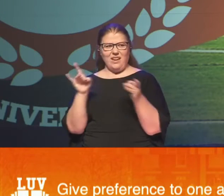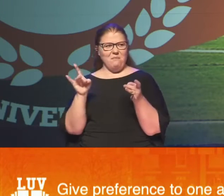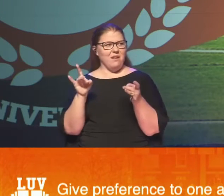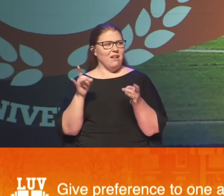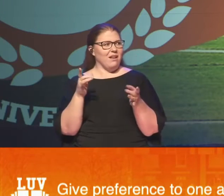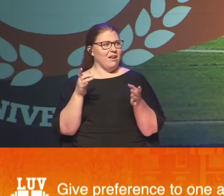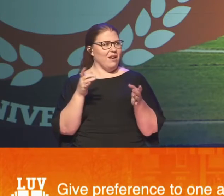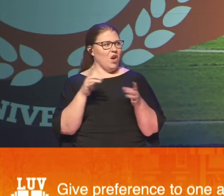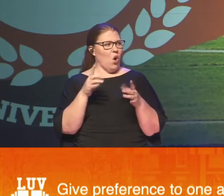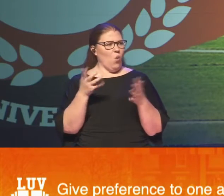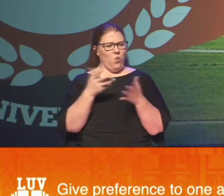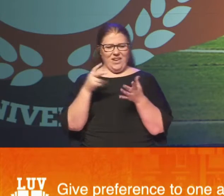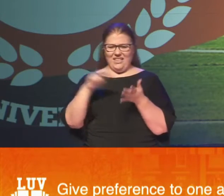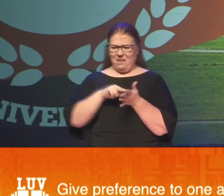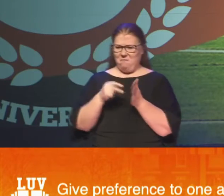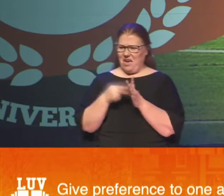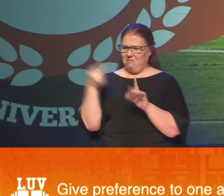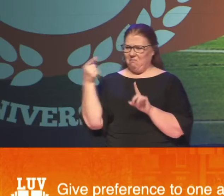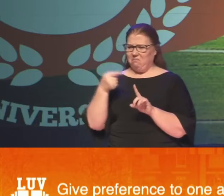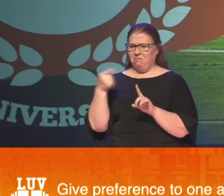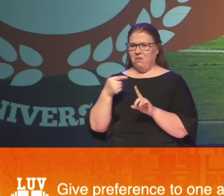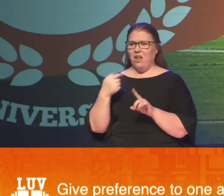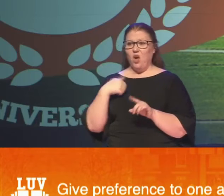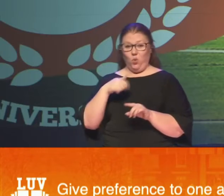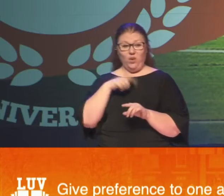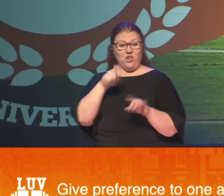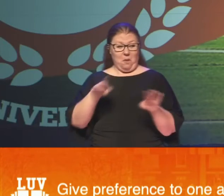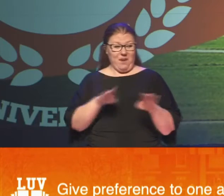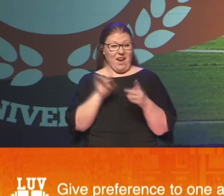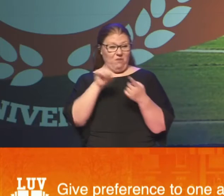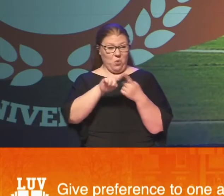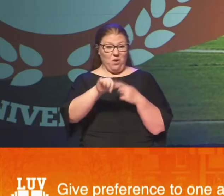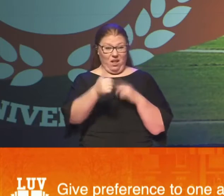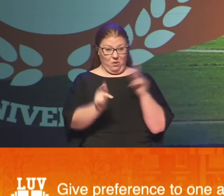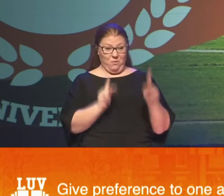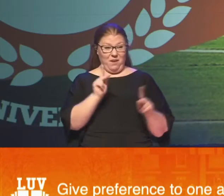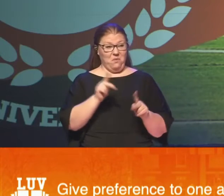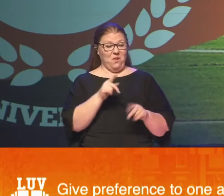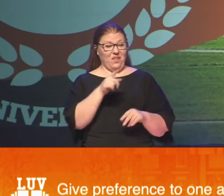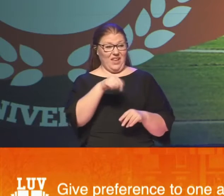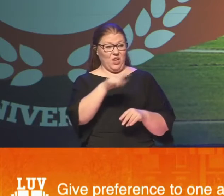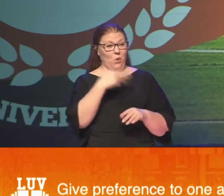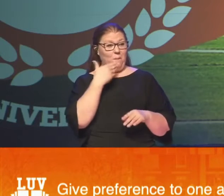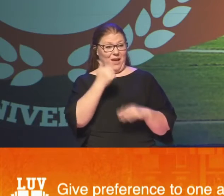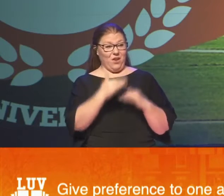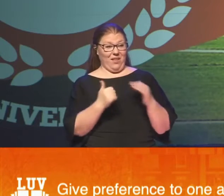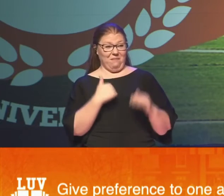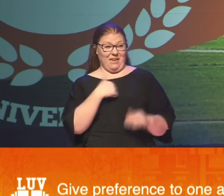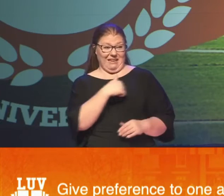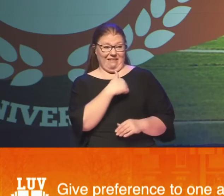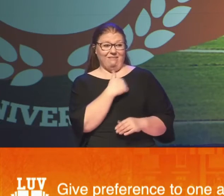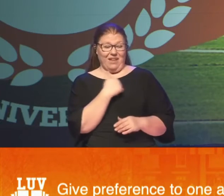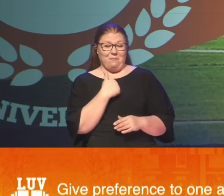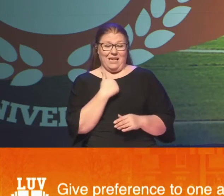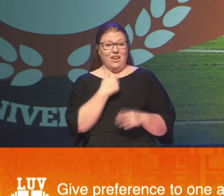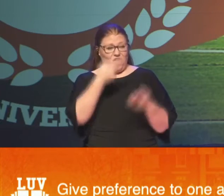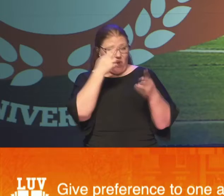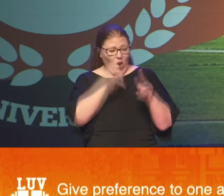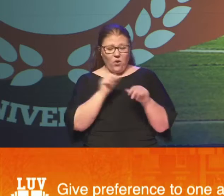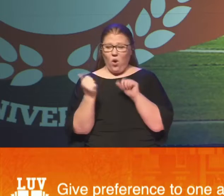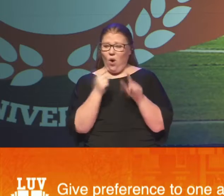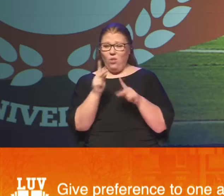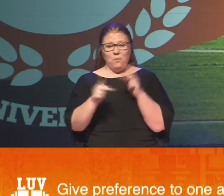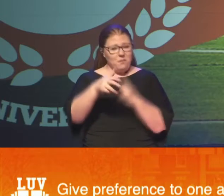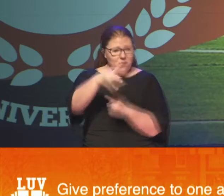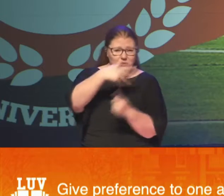what he's driving home is that we should treat one another as if they're better than me. I should honor every person around me, right? I